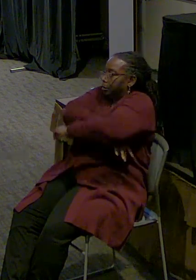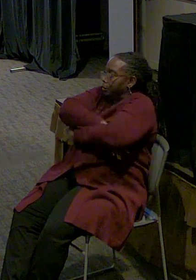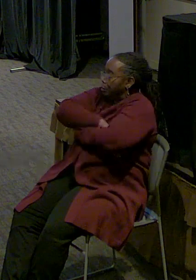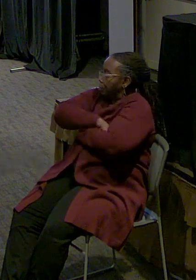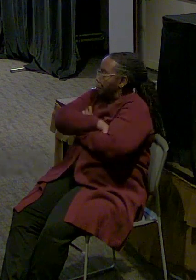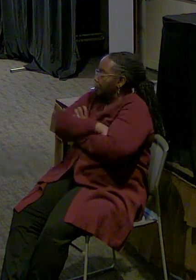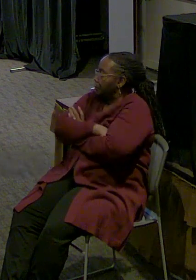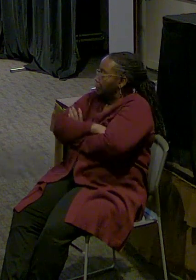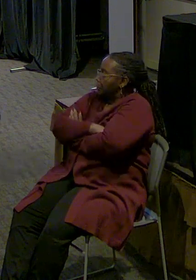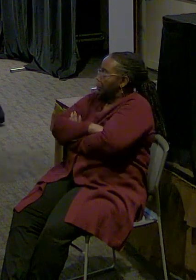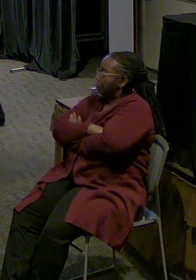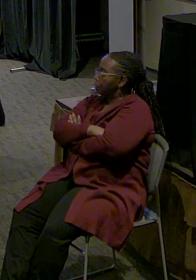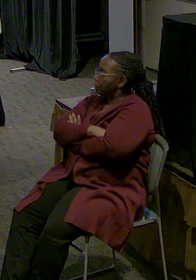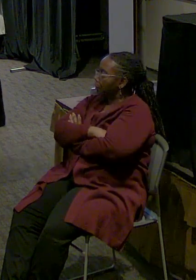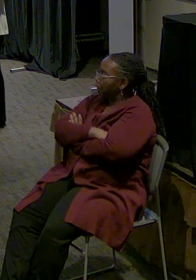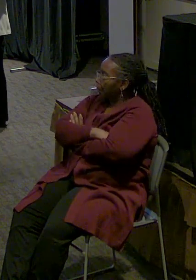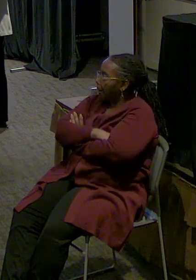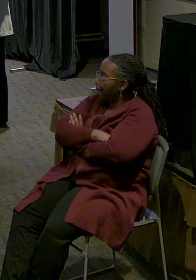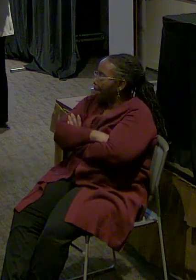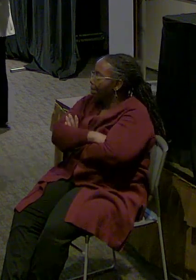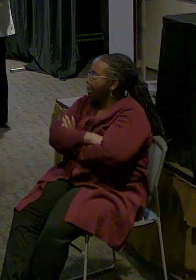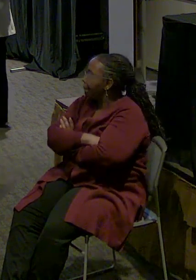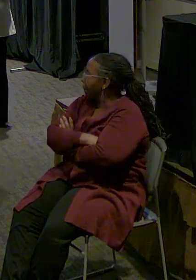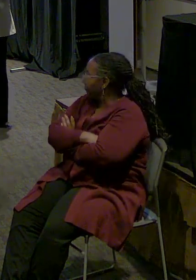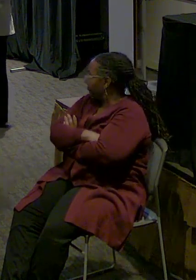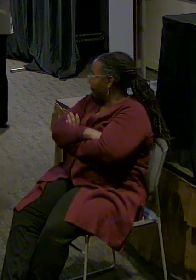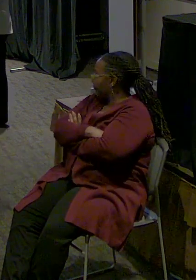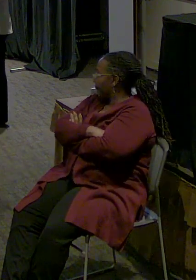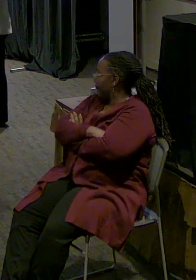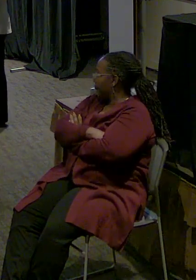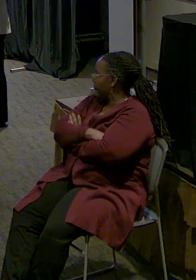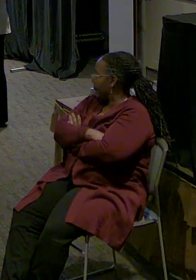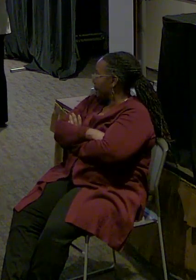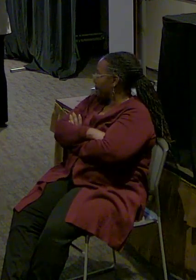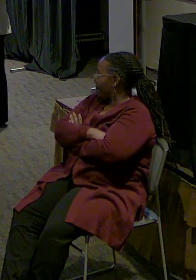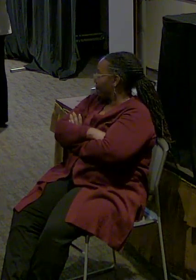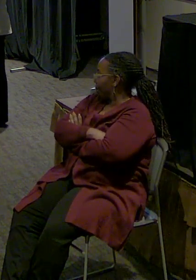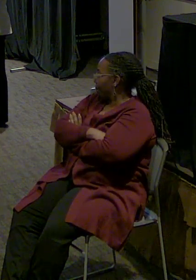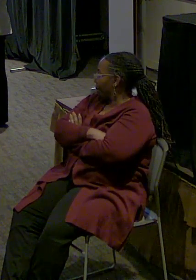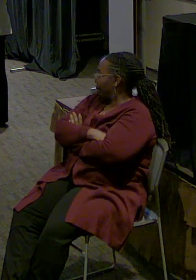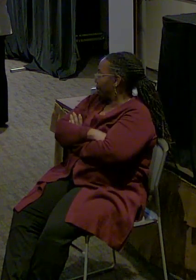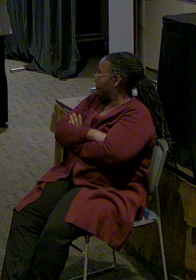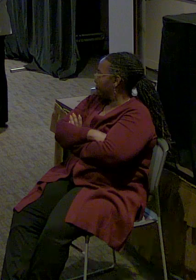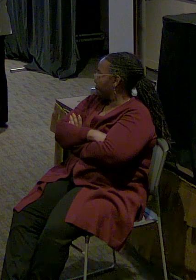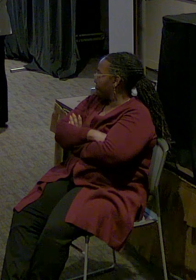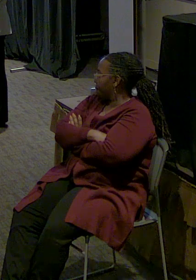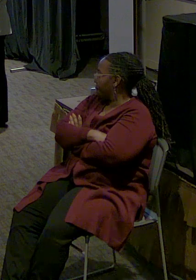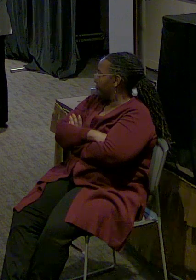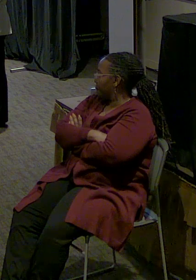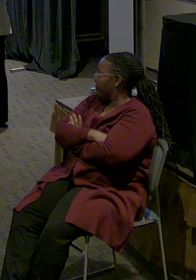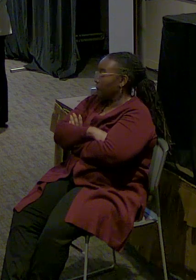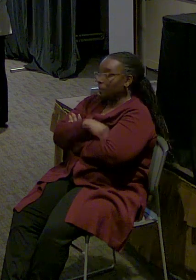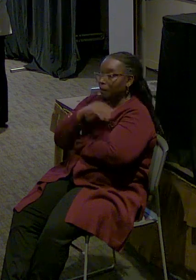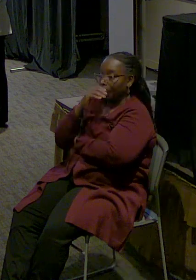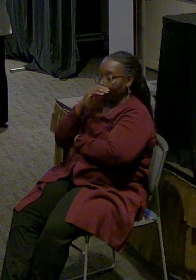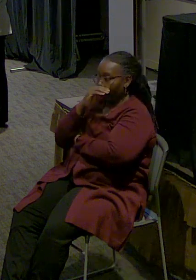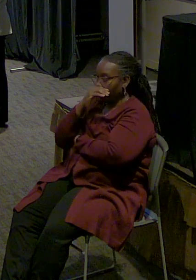Just by show of hands, how many of you have either heard of or participated in opportunity gap analysis training through Advanced CTE?